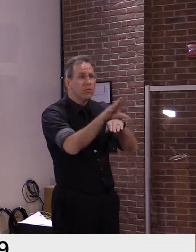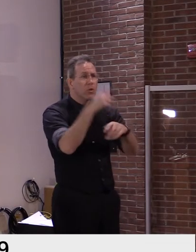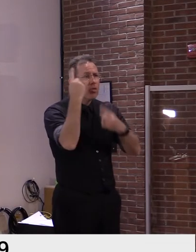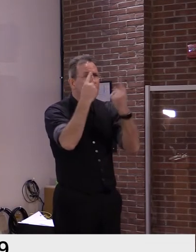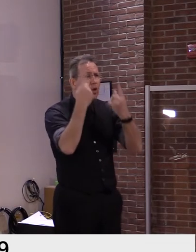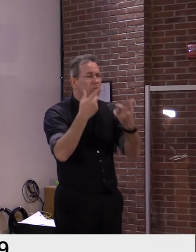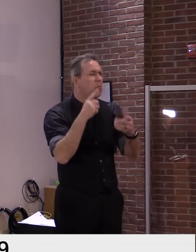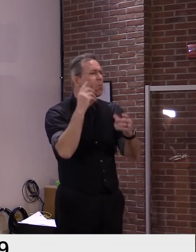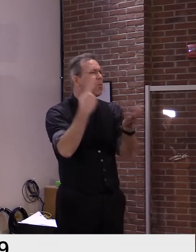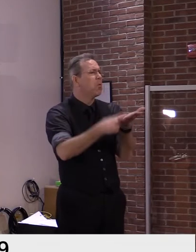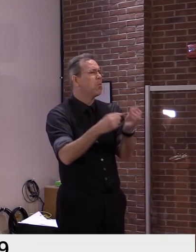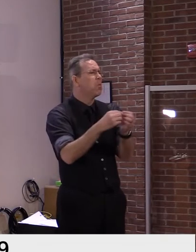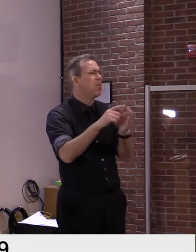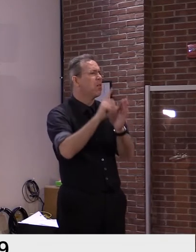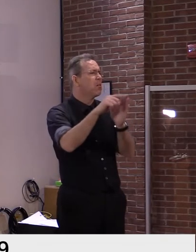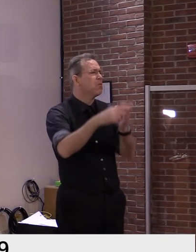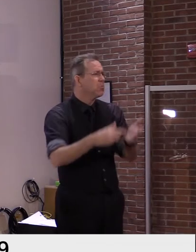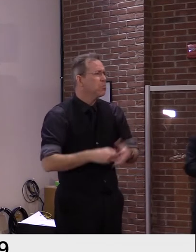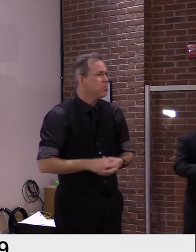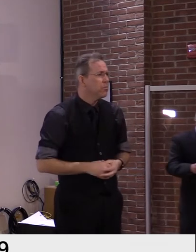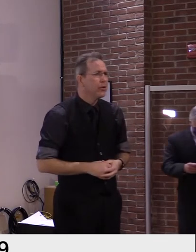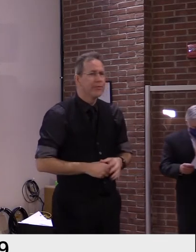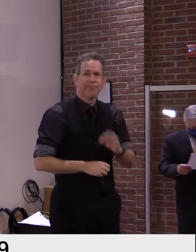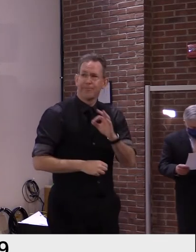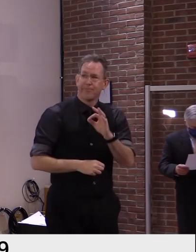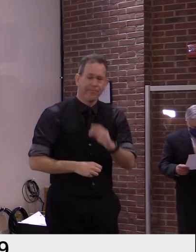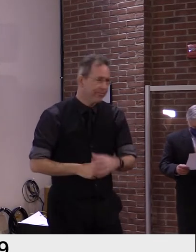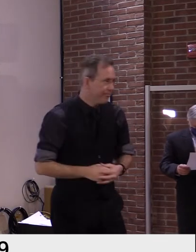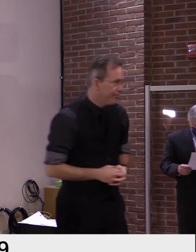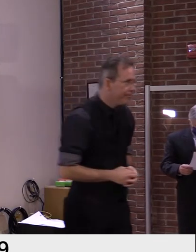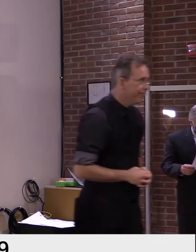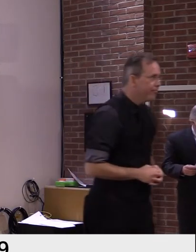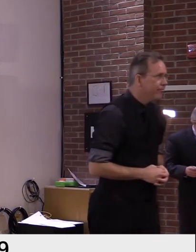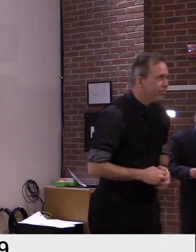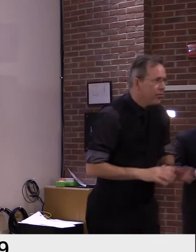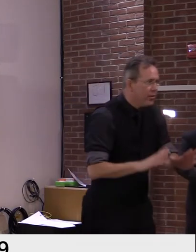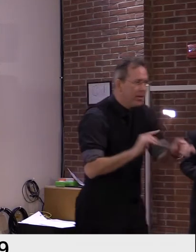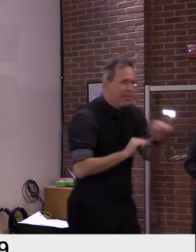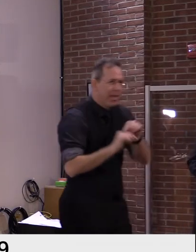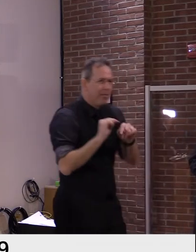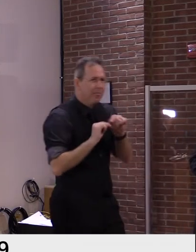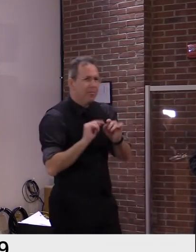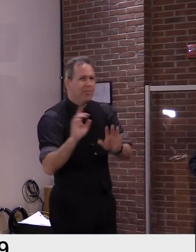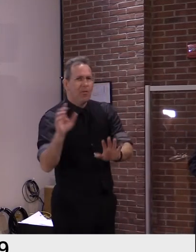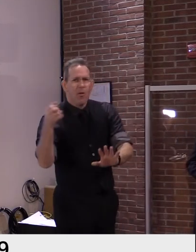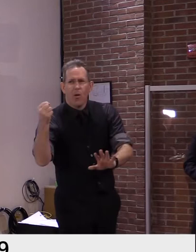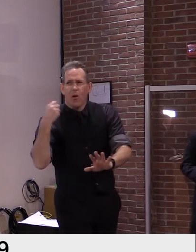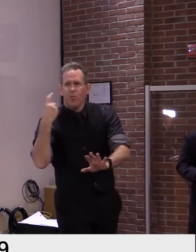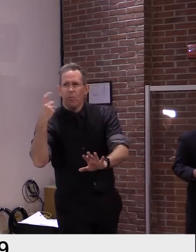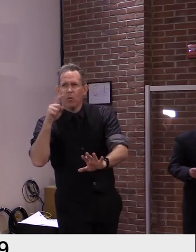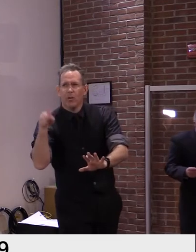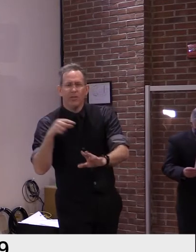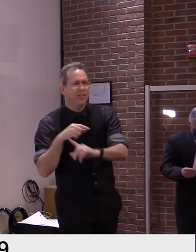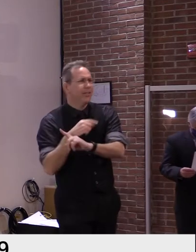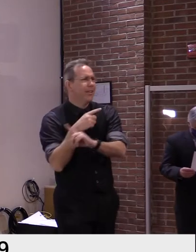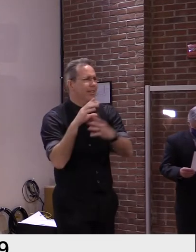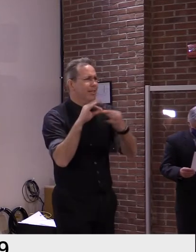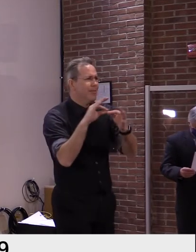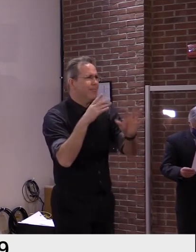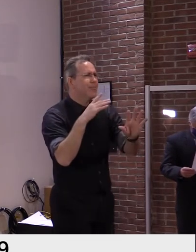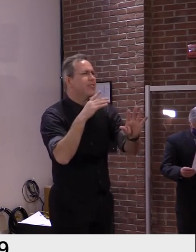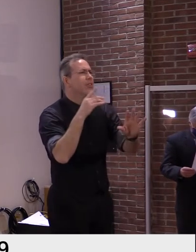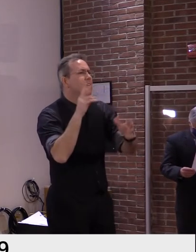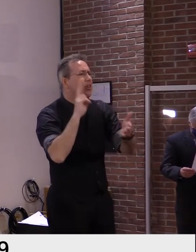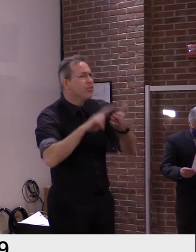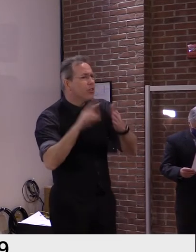Okay, that's all for me, thank you. I may just go back. Secretary French, is there anything you want to add to that?